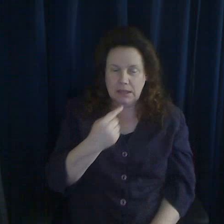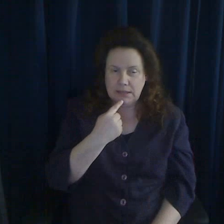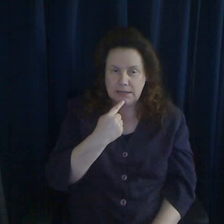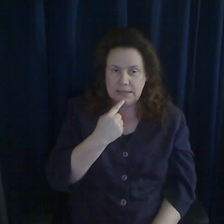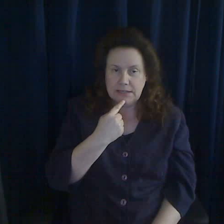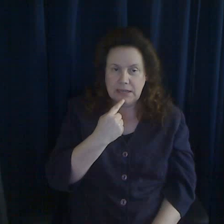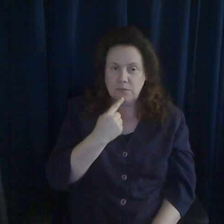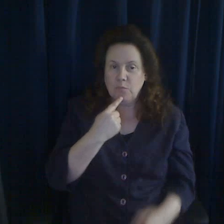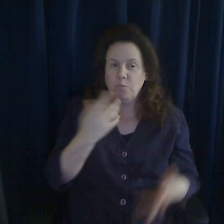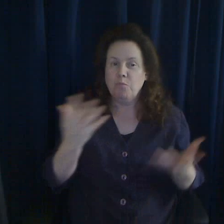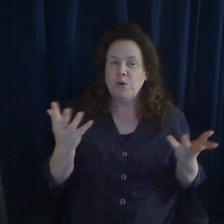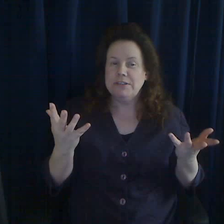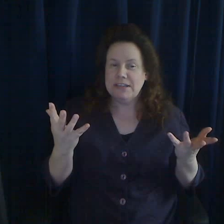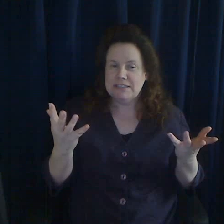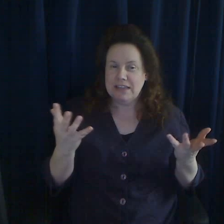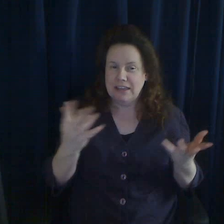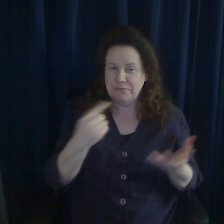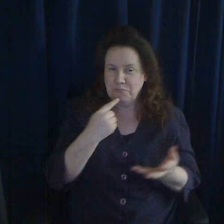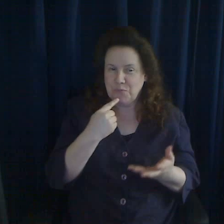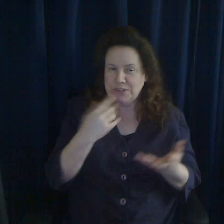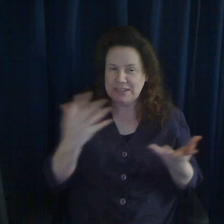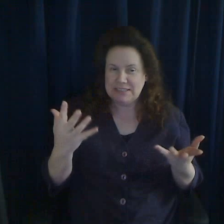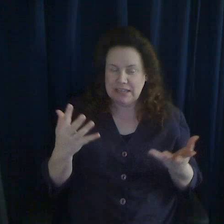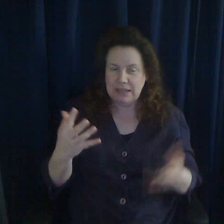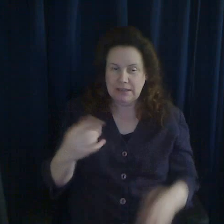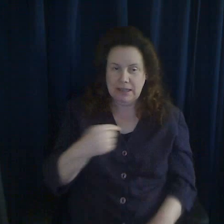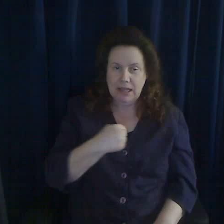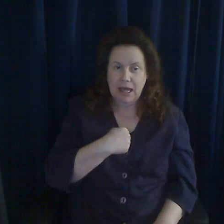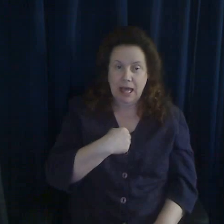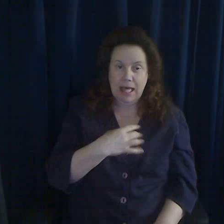and then at the end I added, what did I say? What did I say?